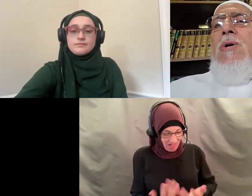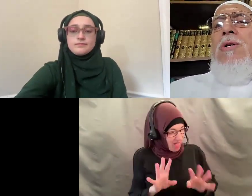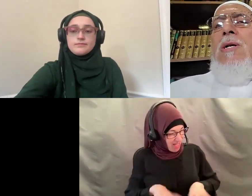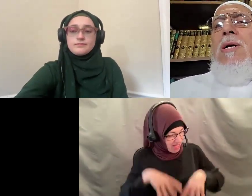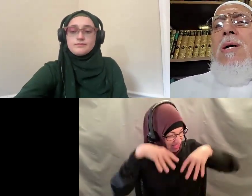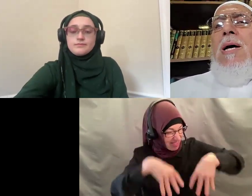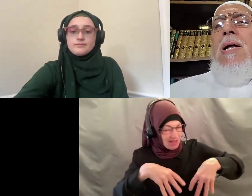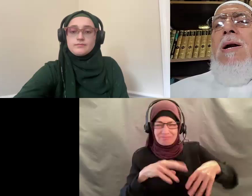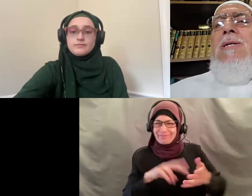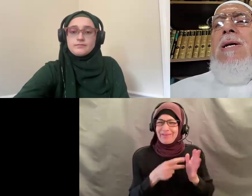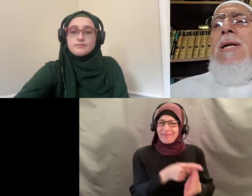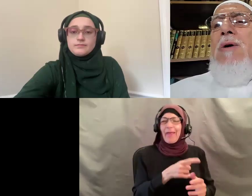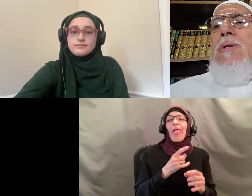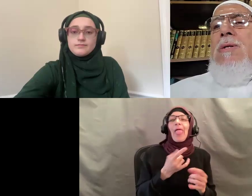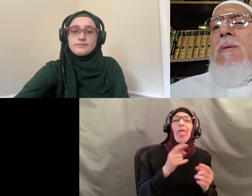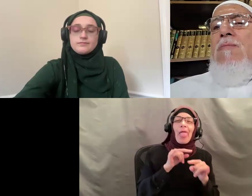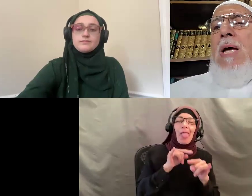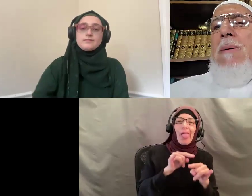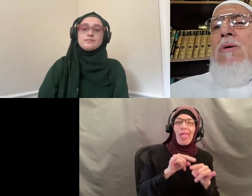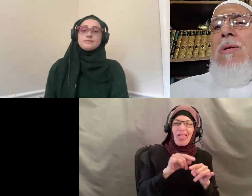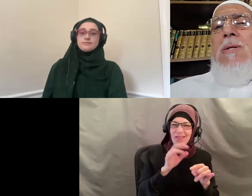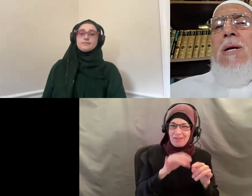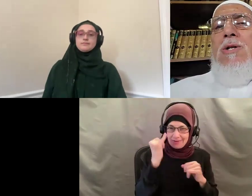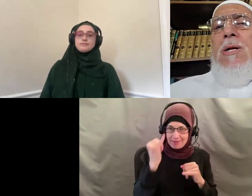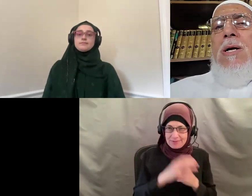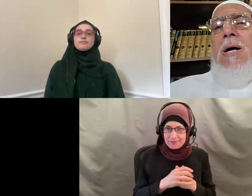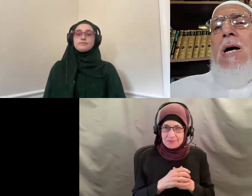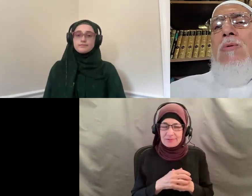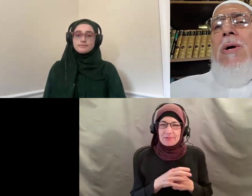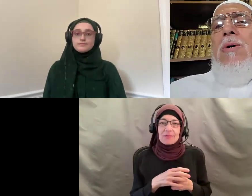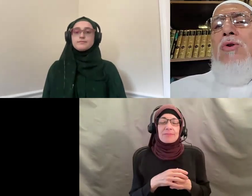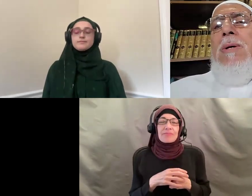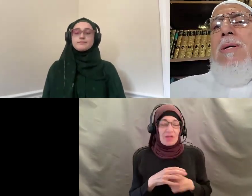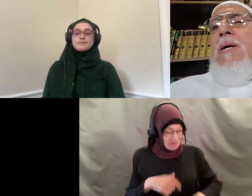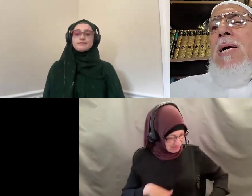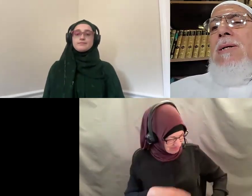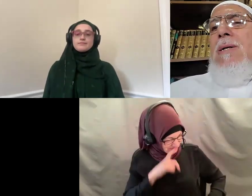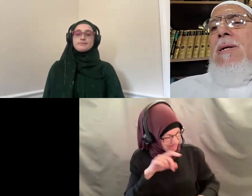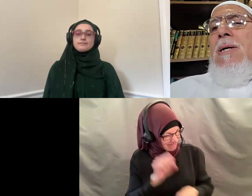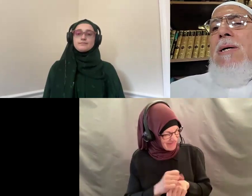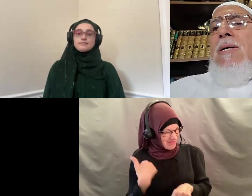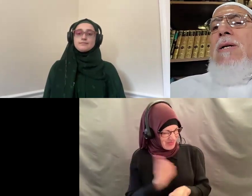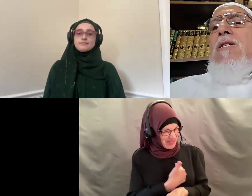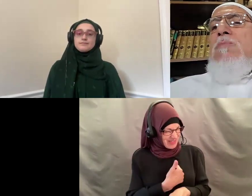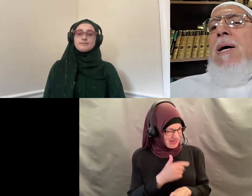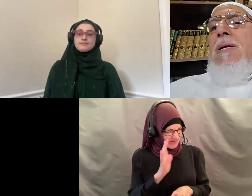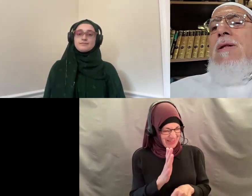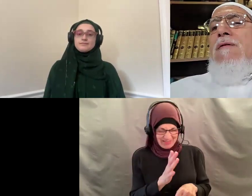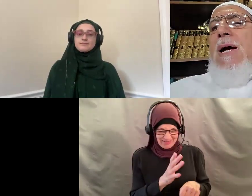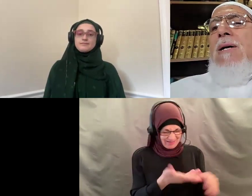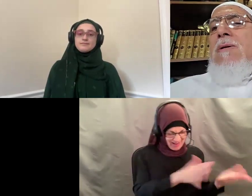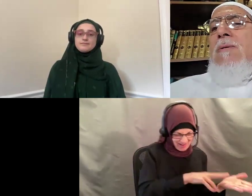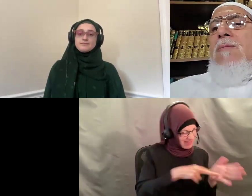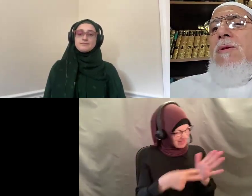a question and raising doubts about resurrection. Are we going to be resurrected despite